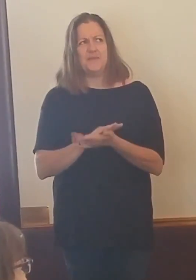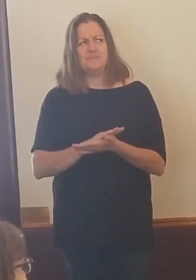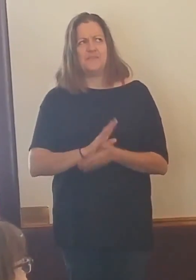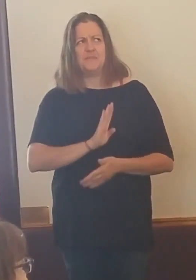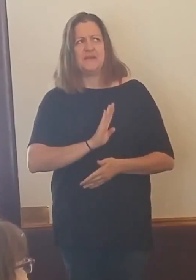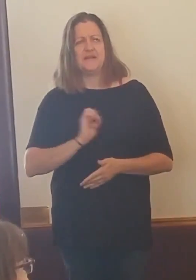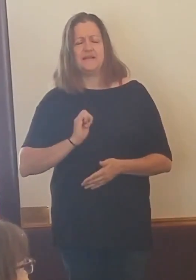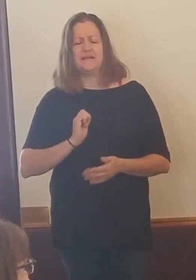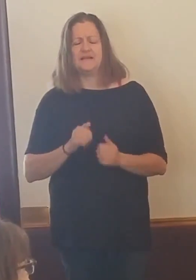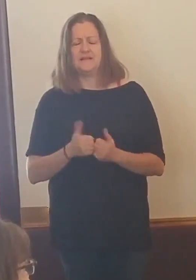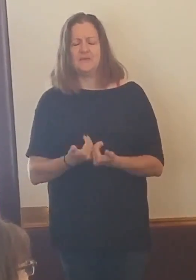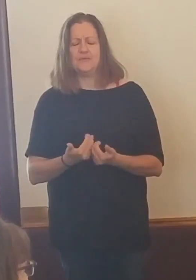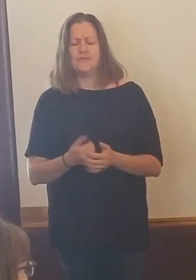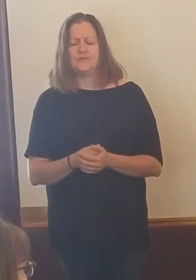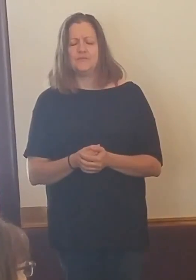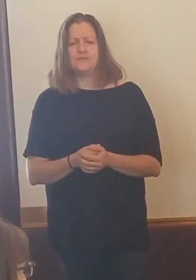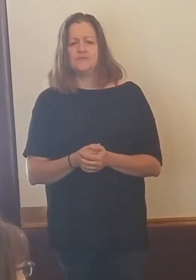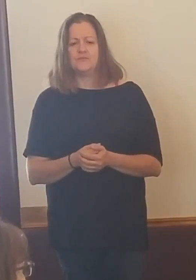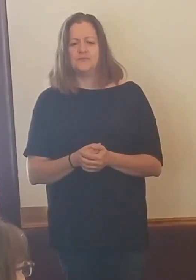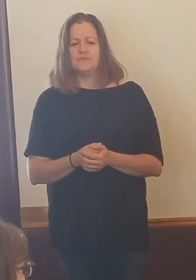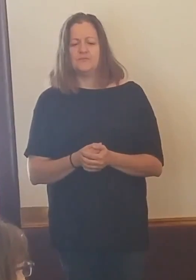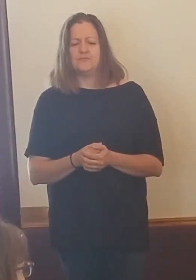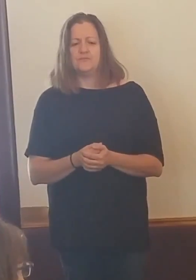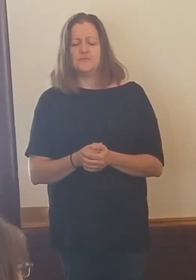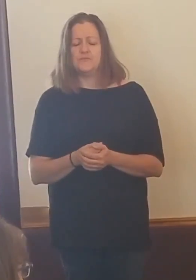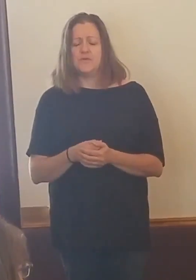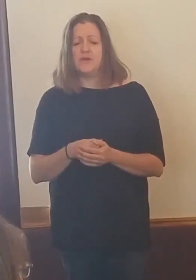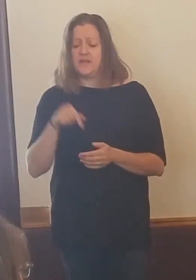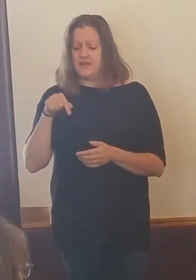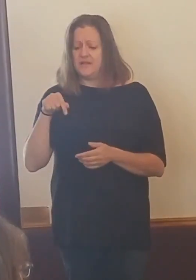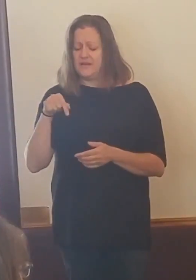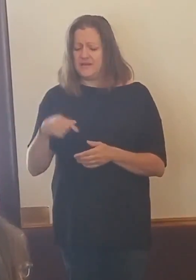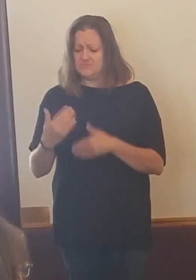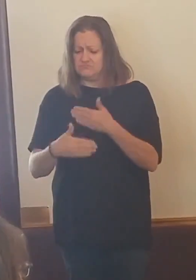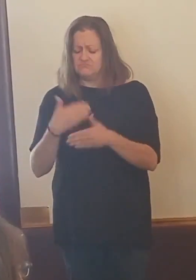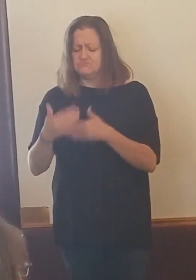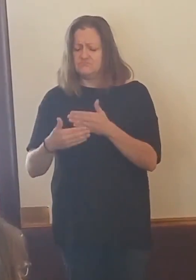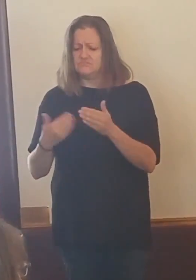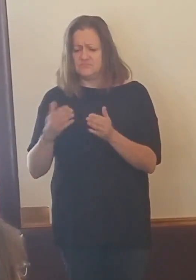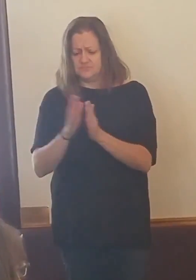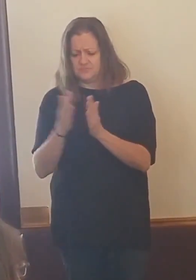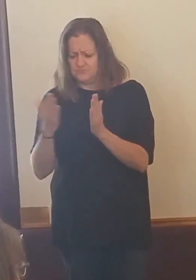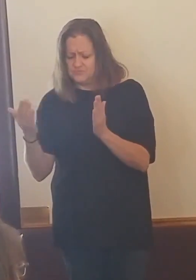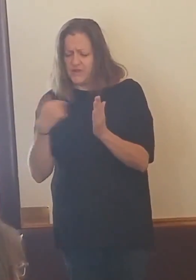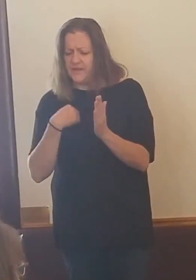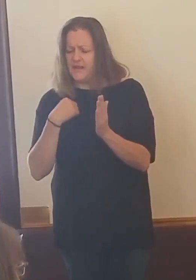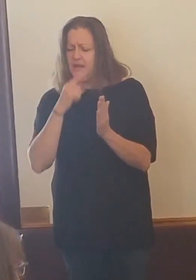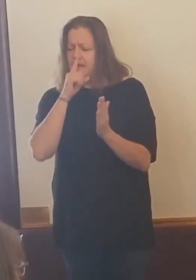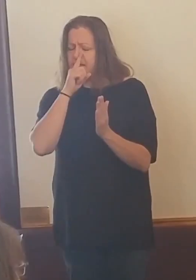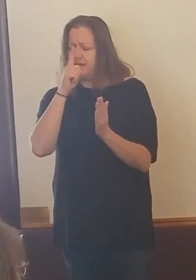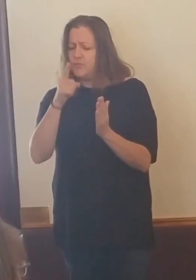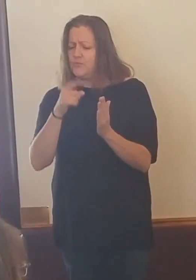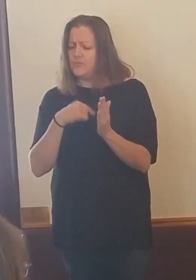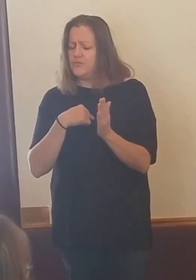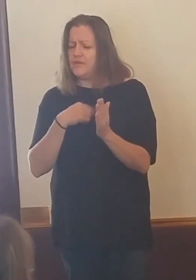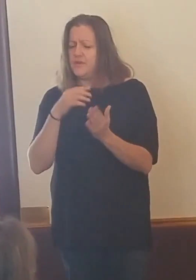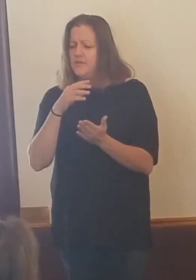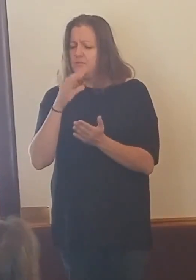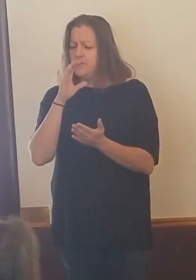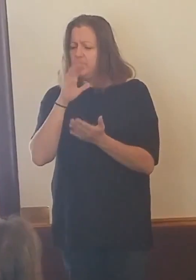I must say that when the worship team and I planned this series, I didn't realize the potential and the